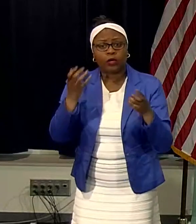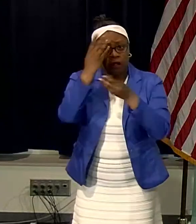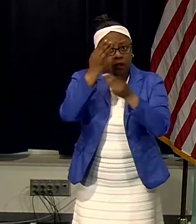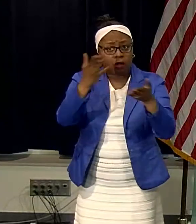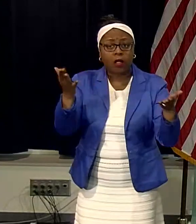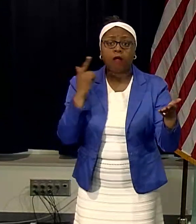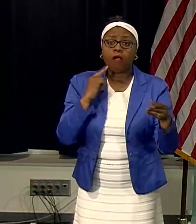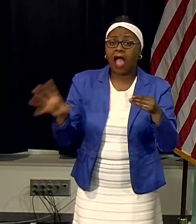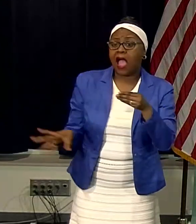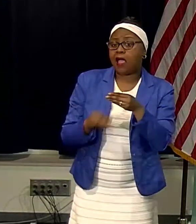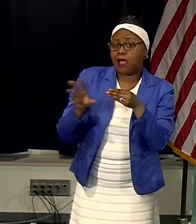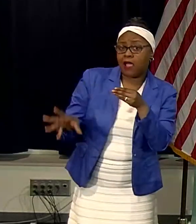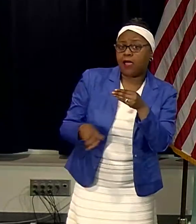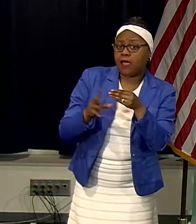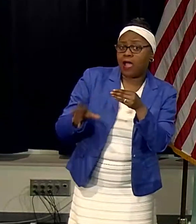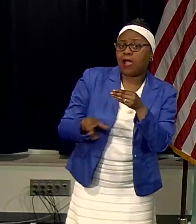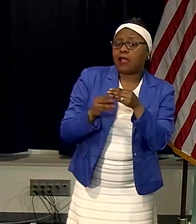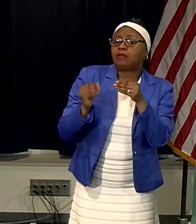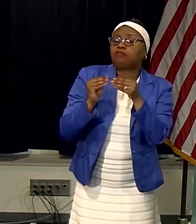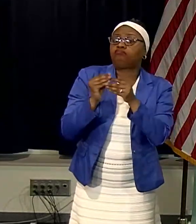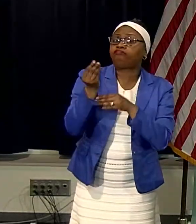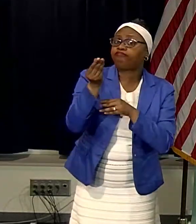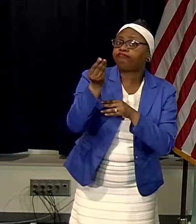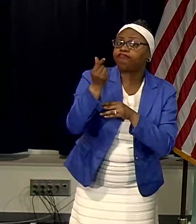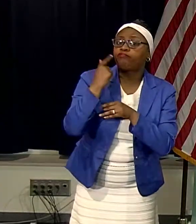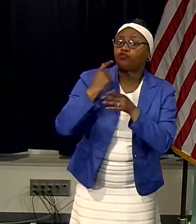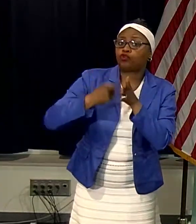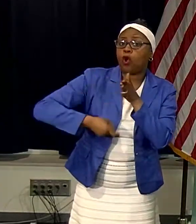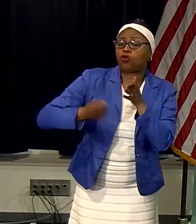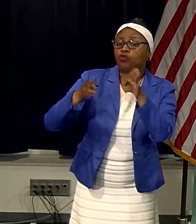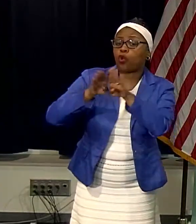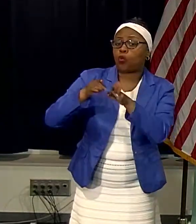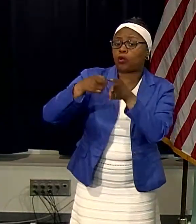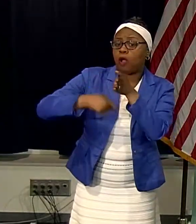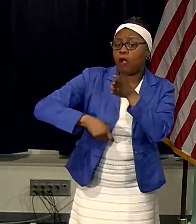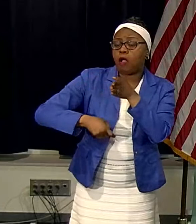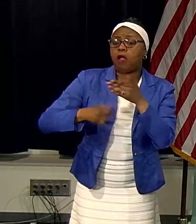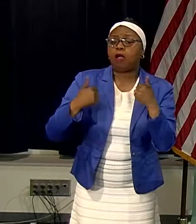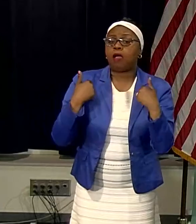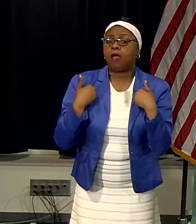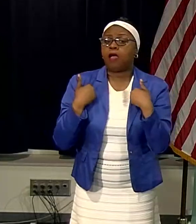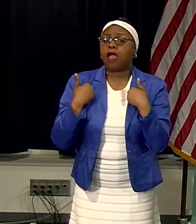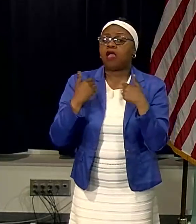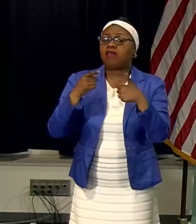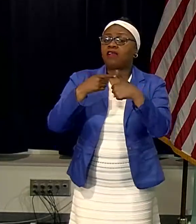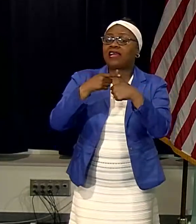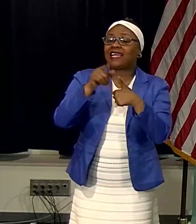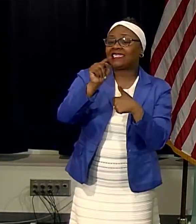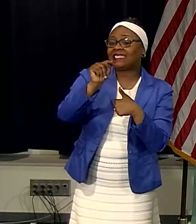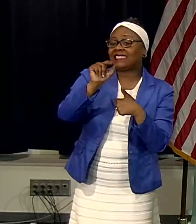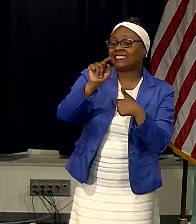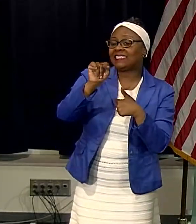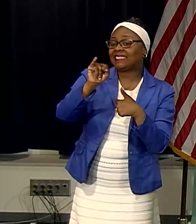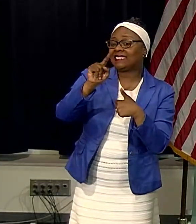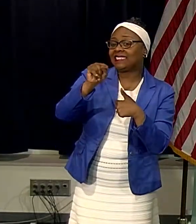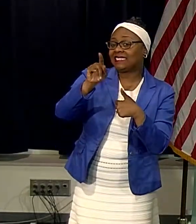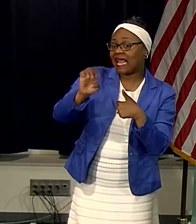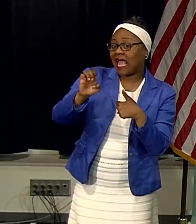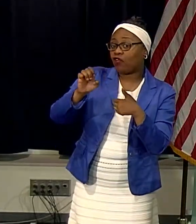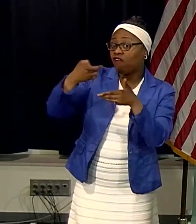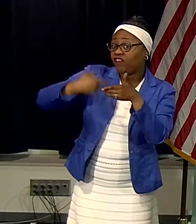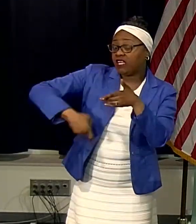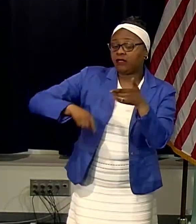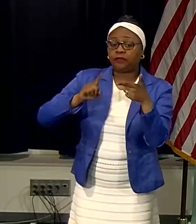closing costs available as well. So with the closing costs, you do have a closing title fee. You have a recording